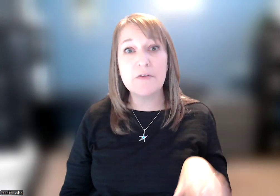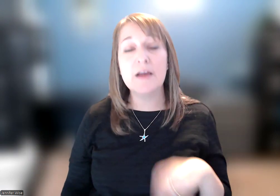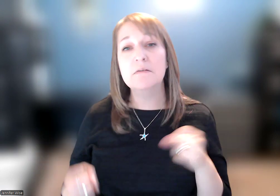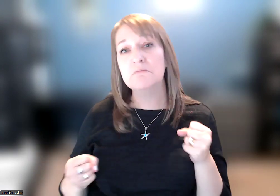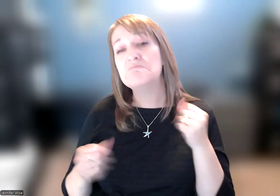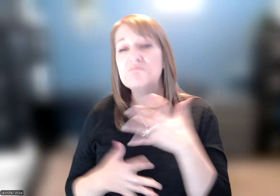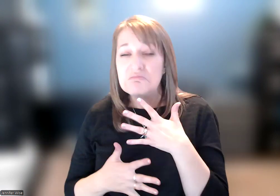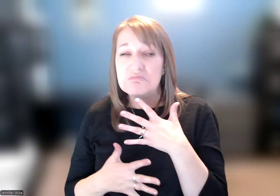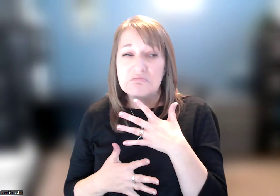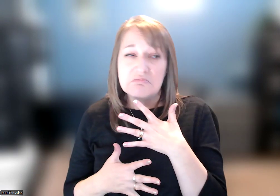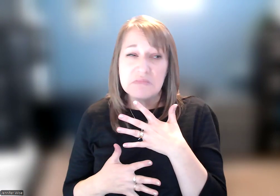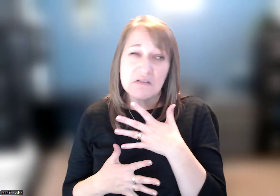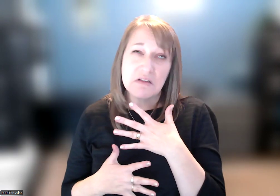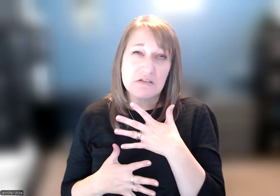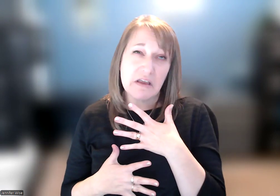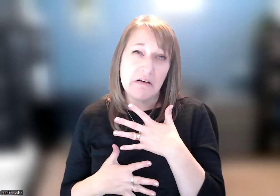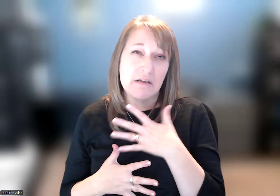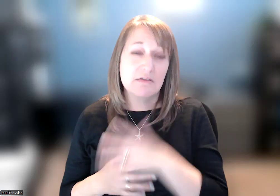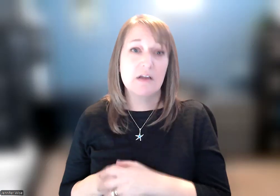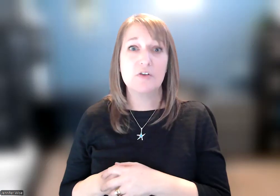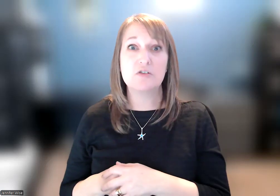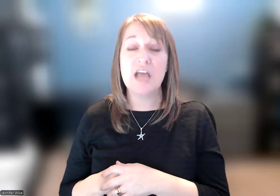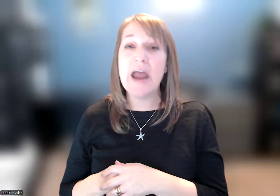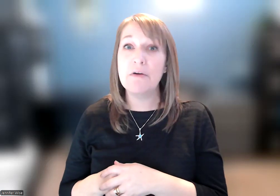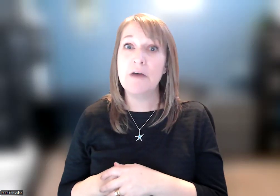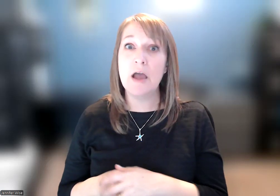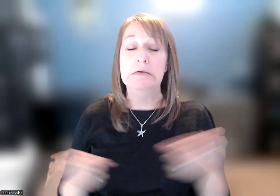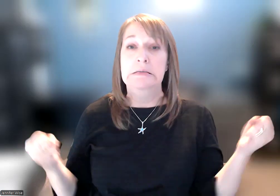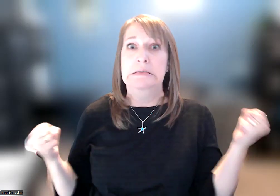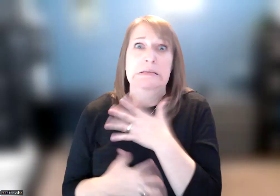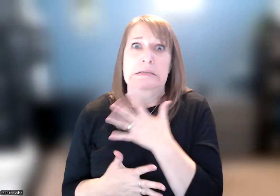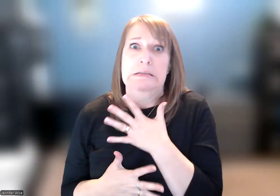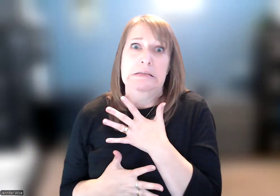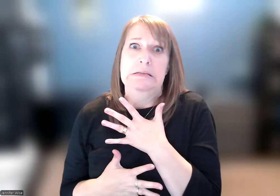afraid, it's a little scary. If you're terrified,